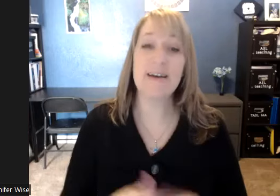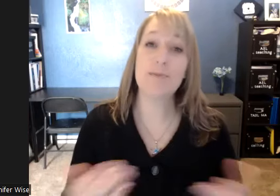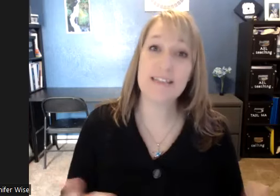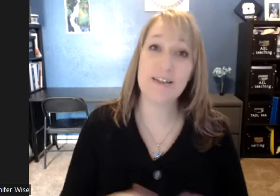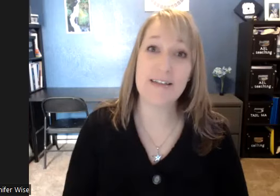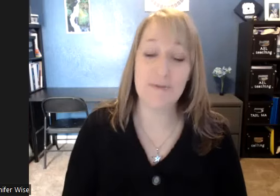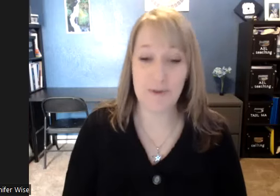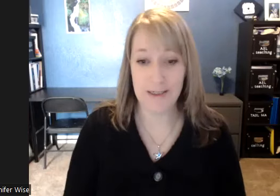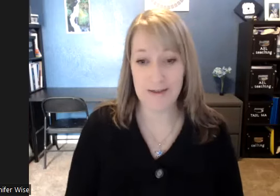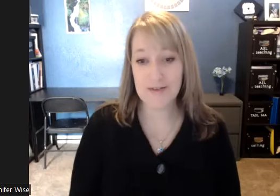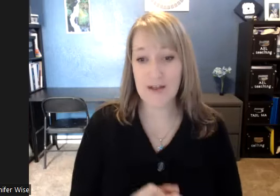sign, but it's still the sign for credit card. So